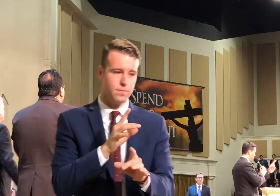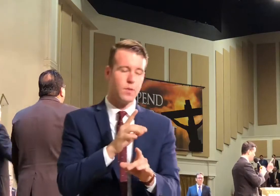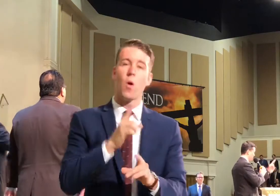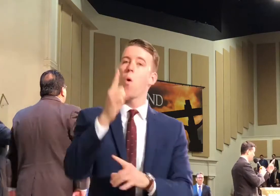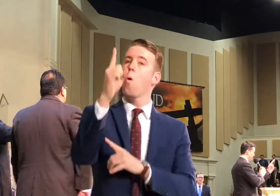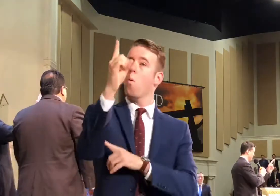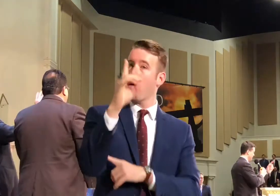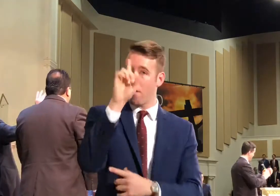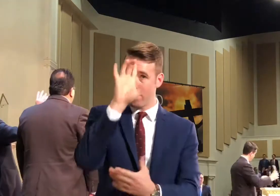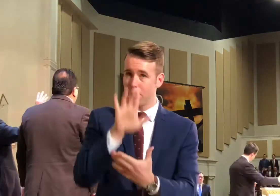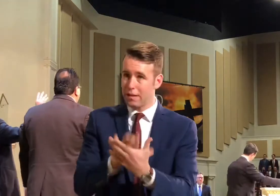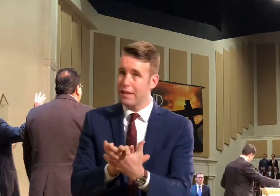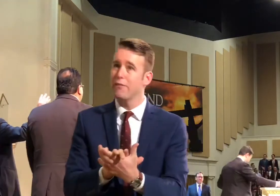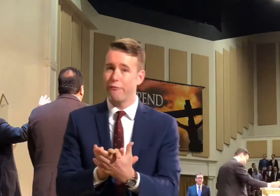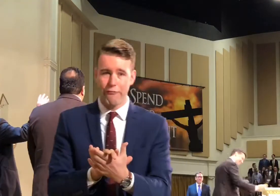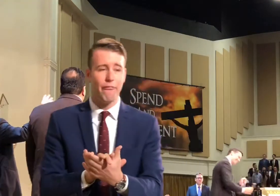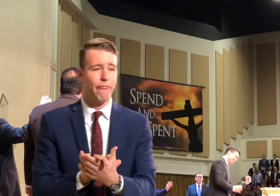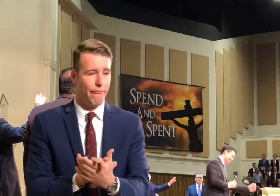oneness.